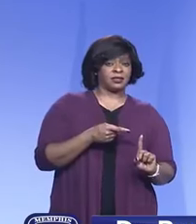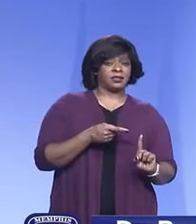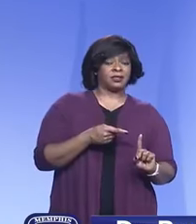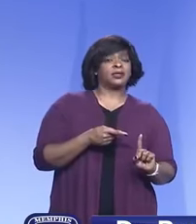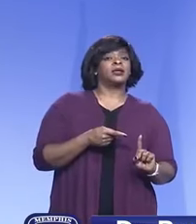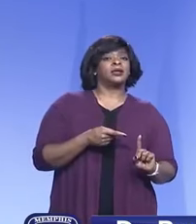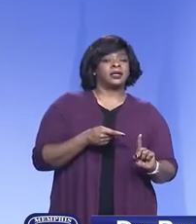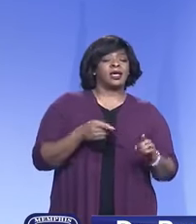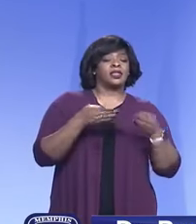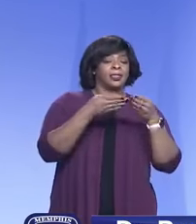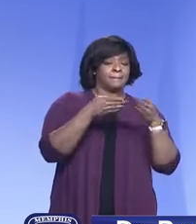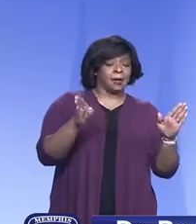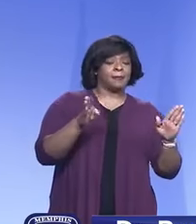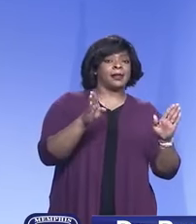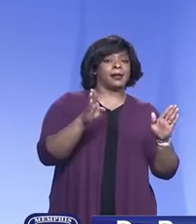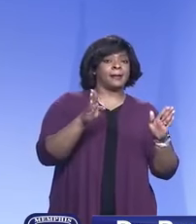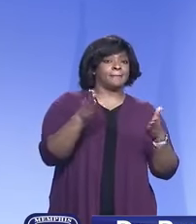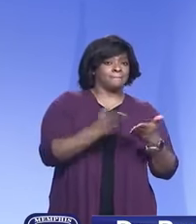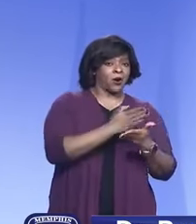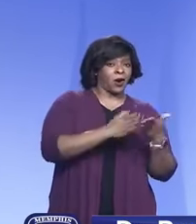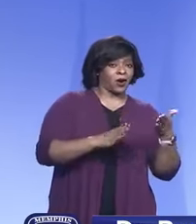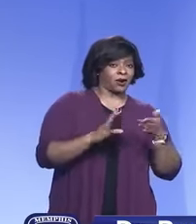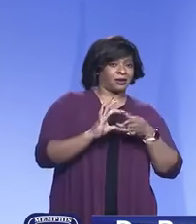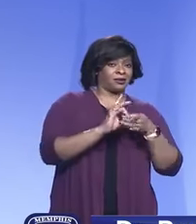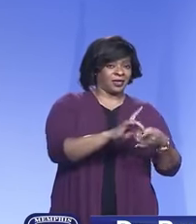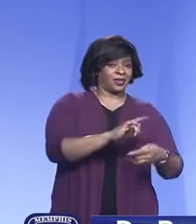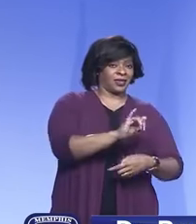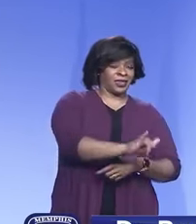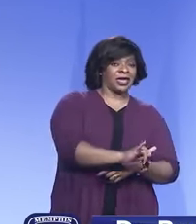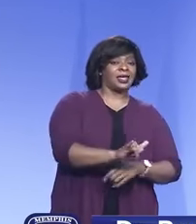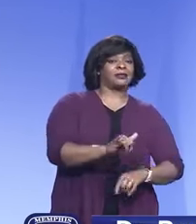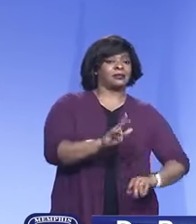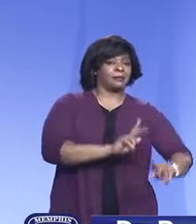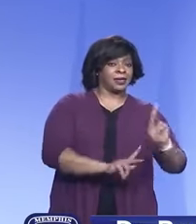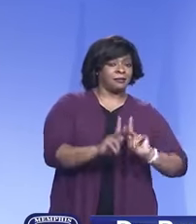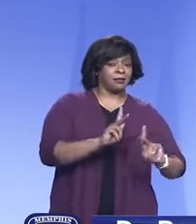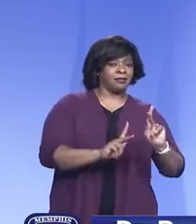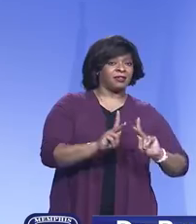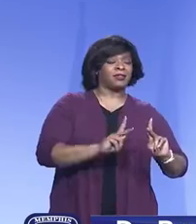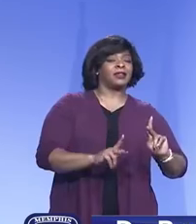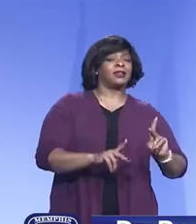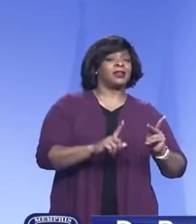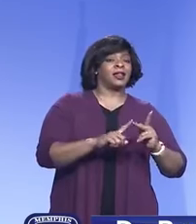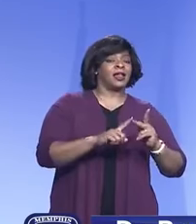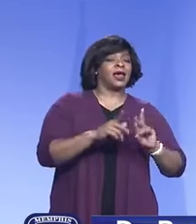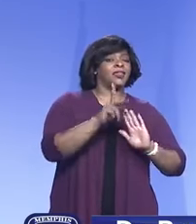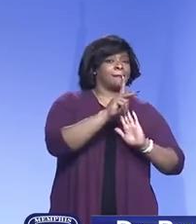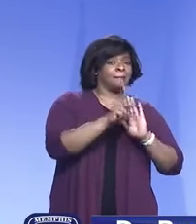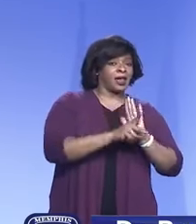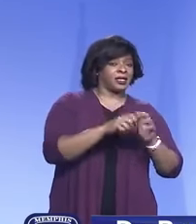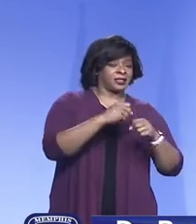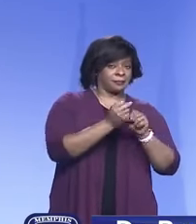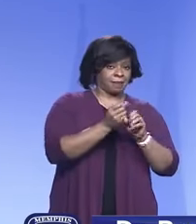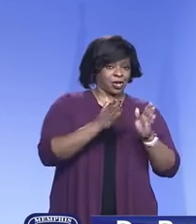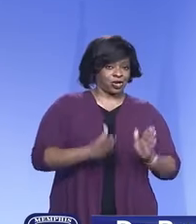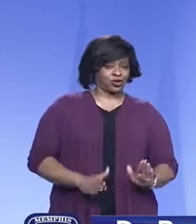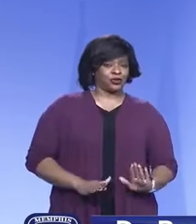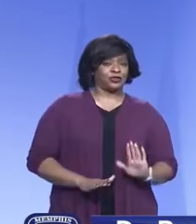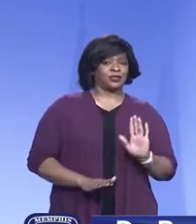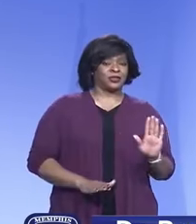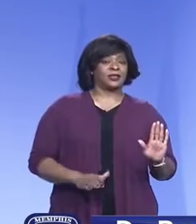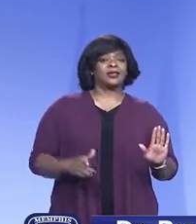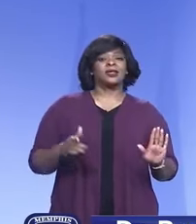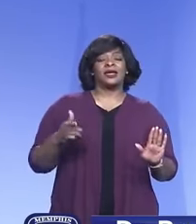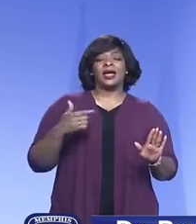the public part of that is the people and the policy makers. I